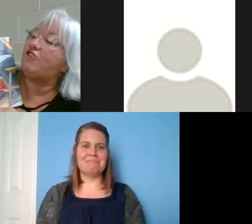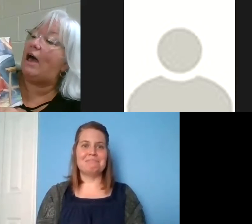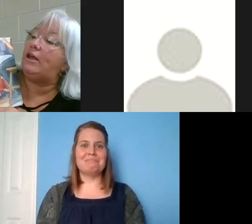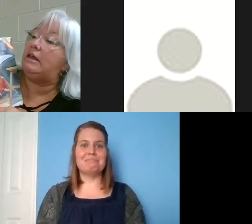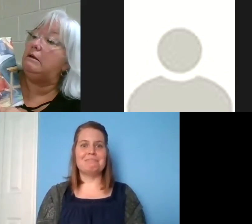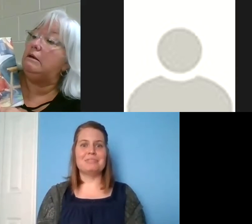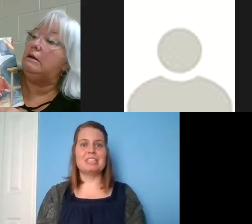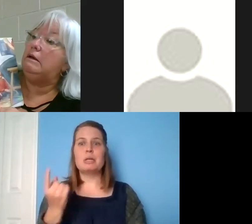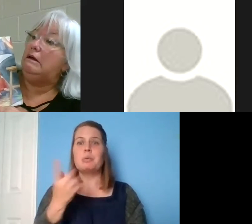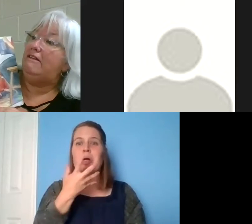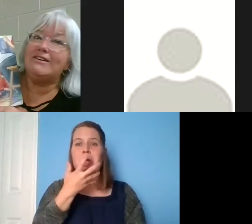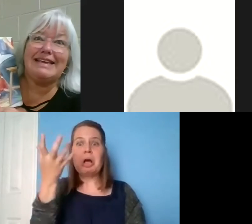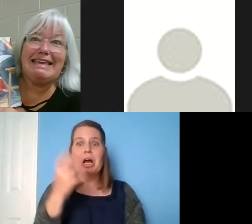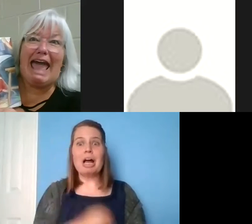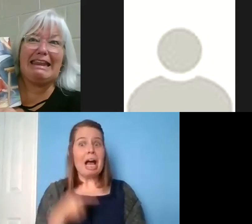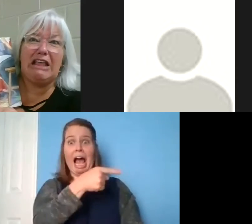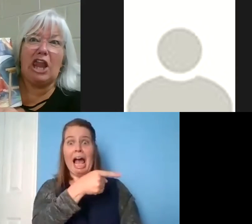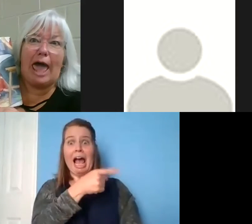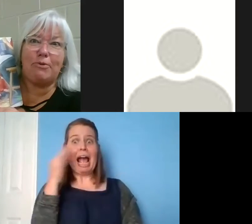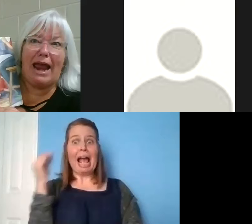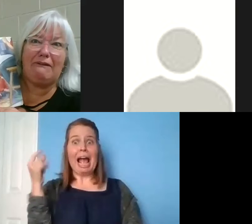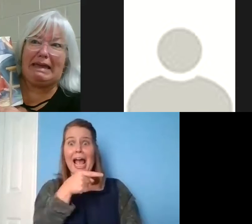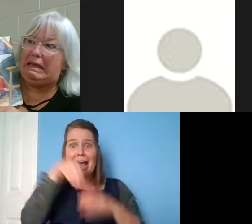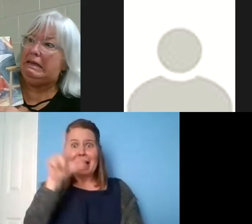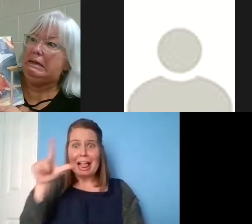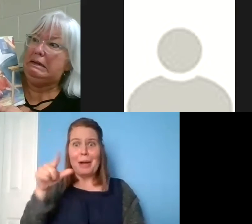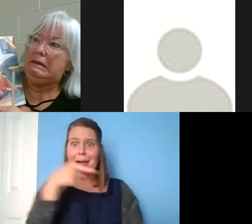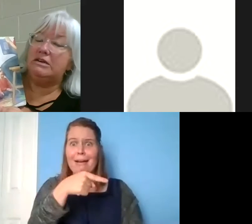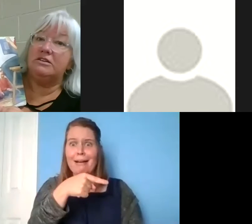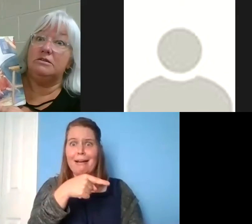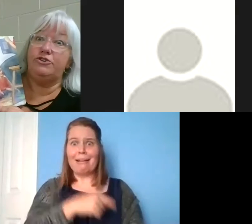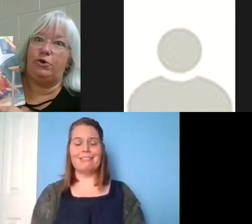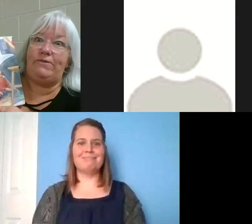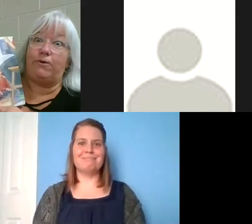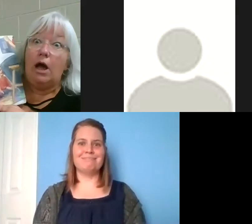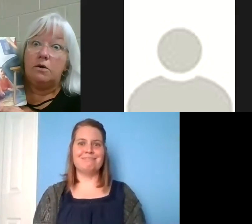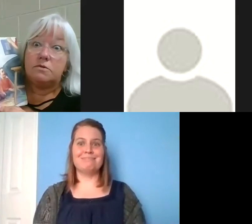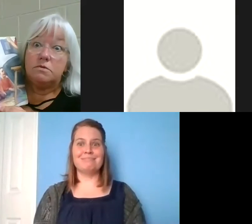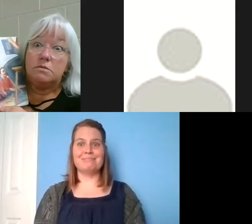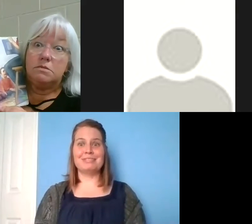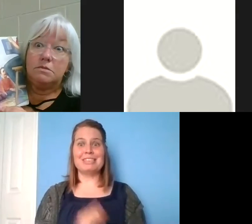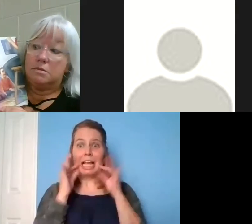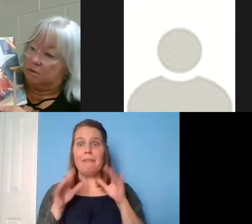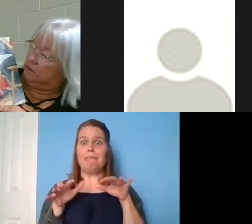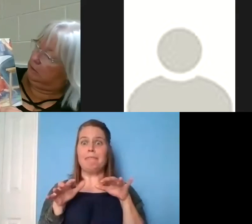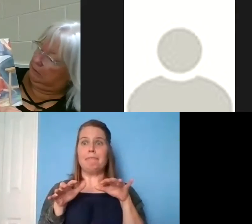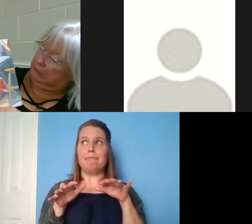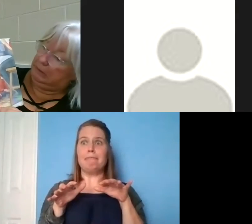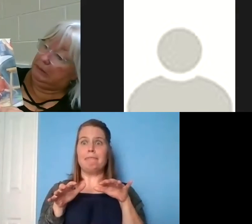Someone shouted, "There's a cat in the library!" Dewey froze.